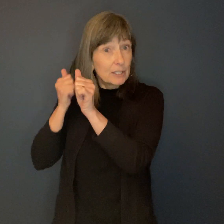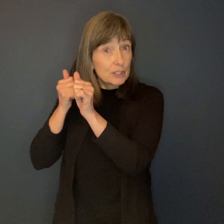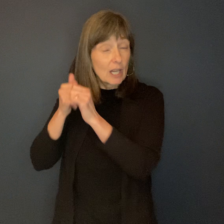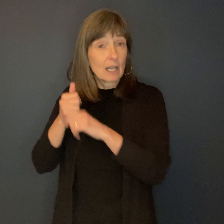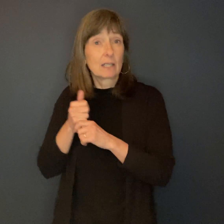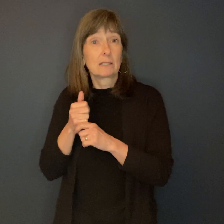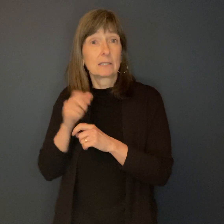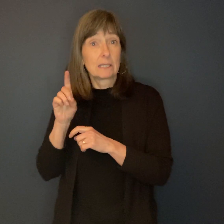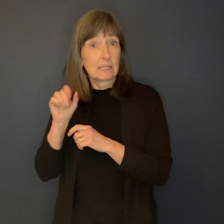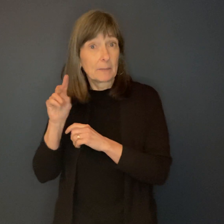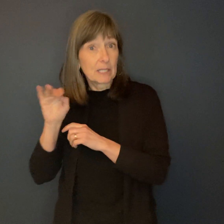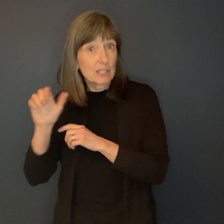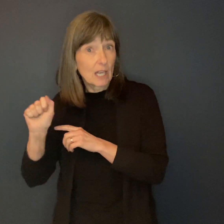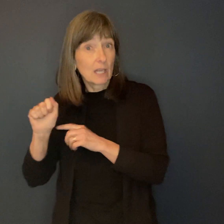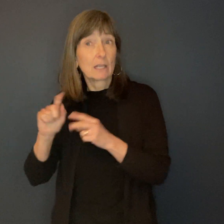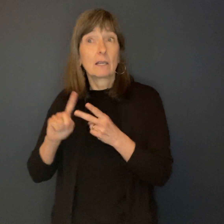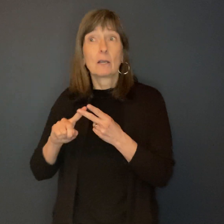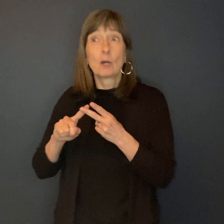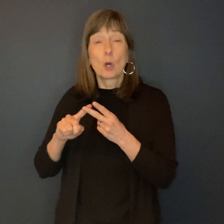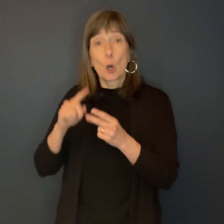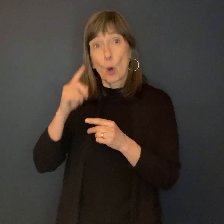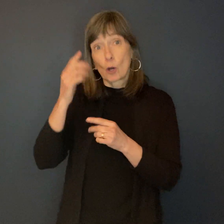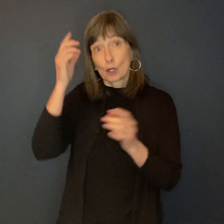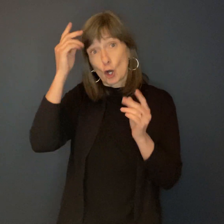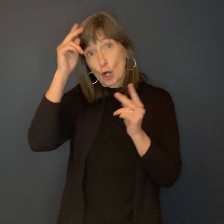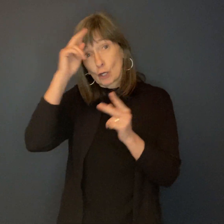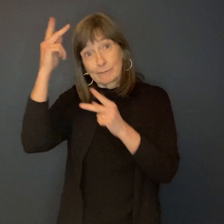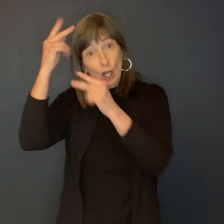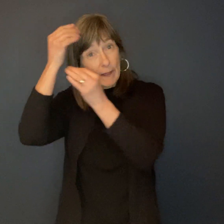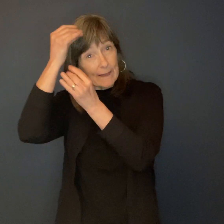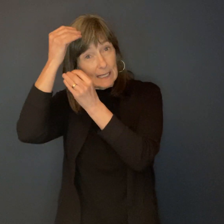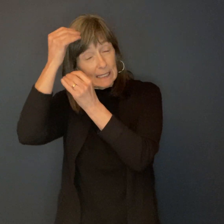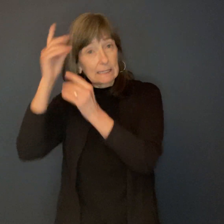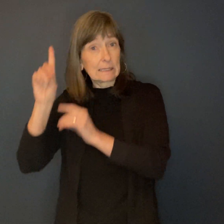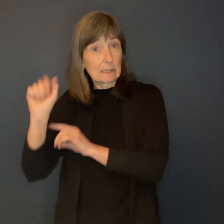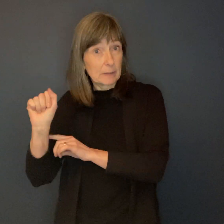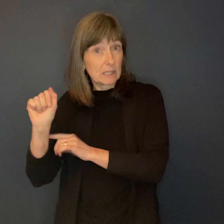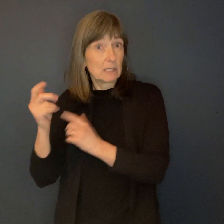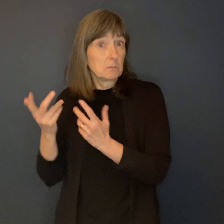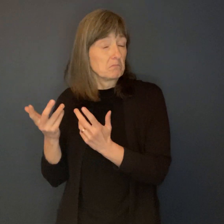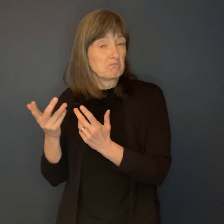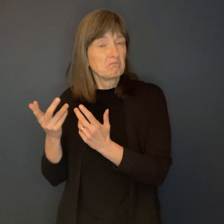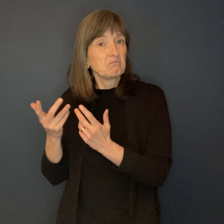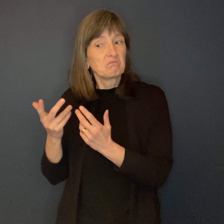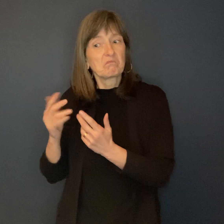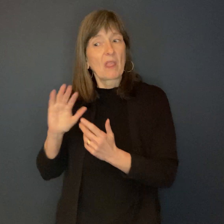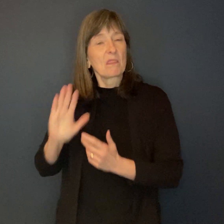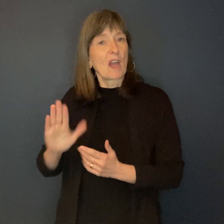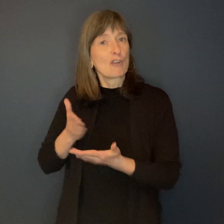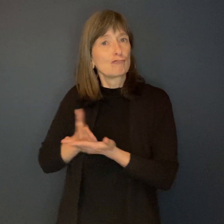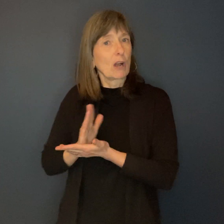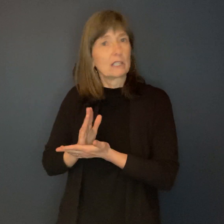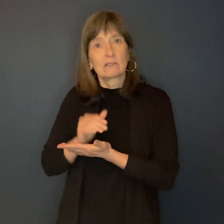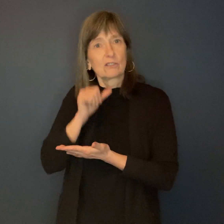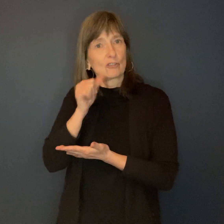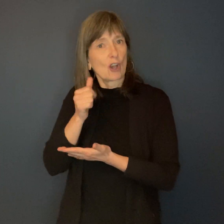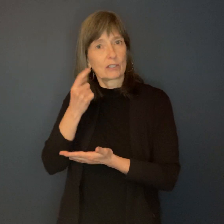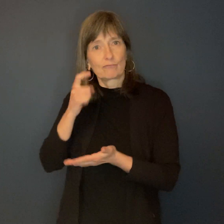or people with intellectual or cognitive disabilities, mental health. They're stepping on